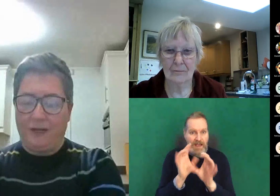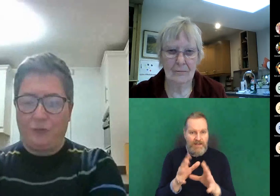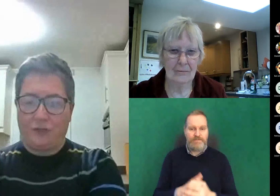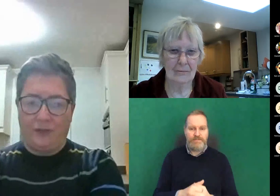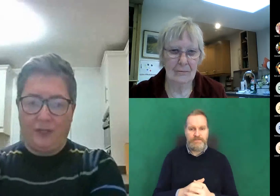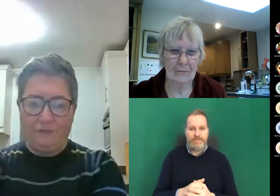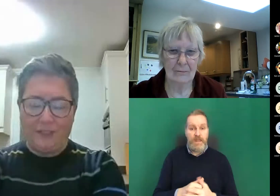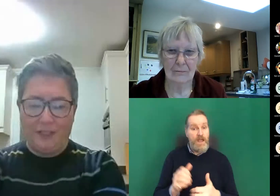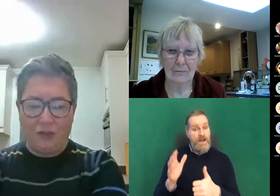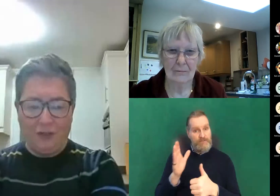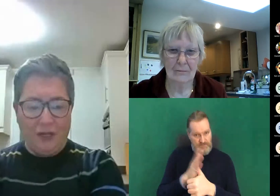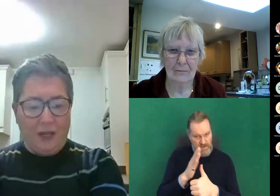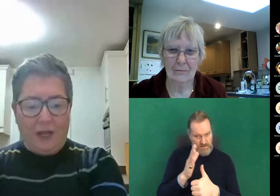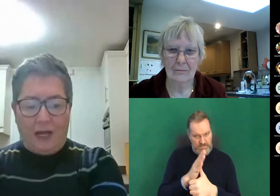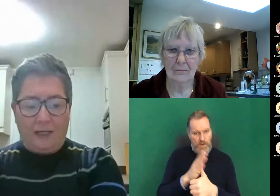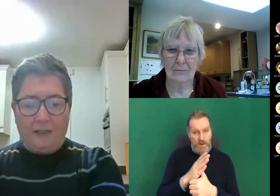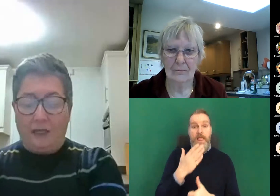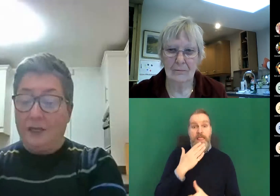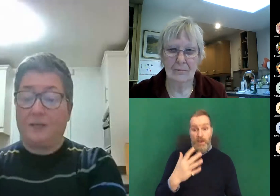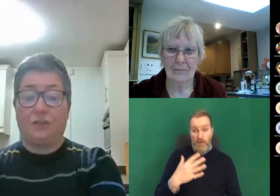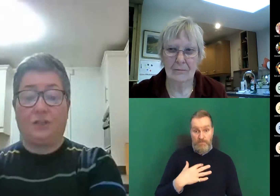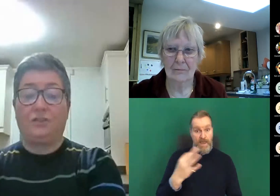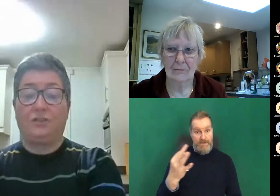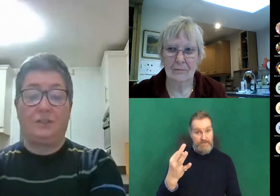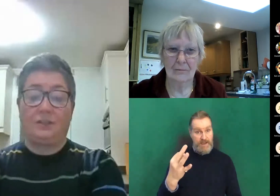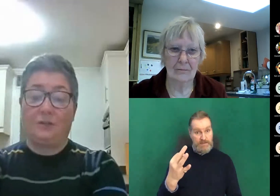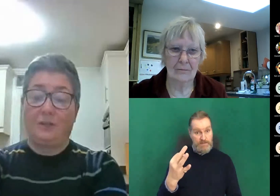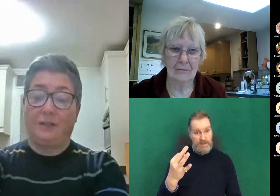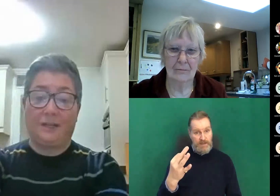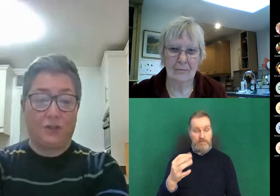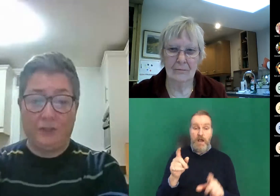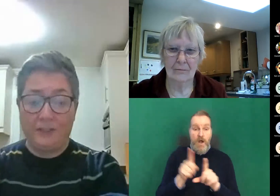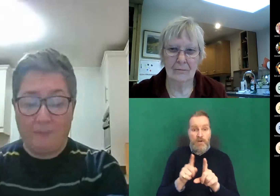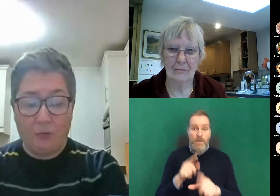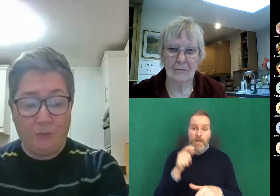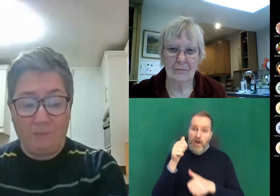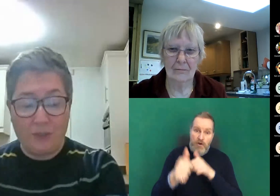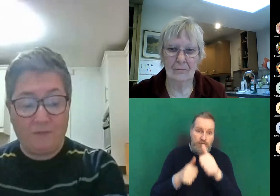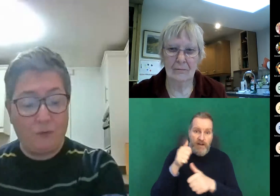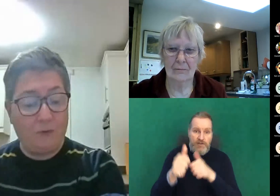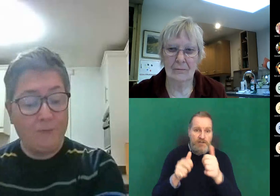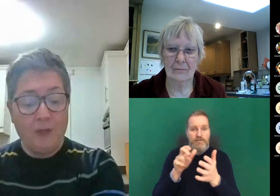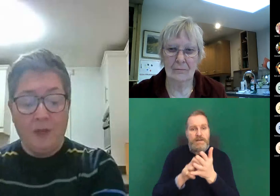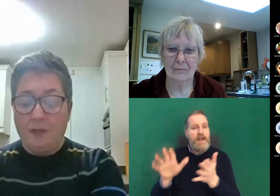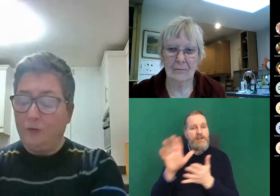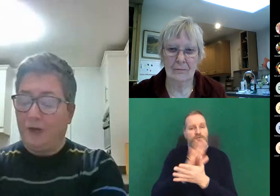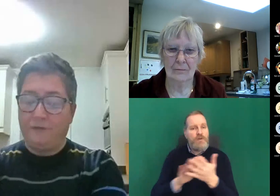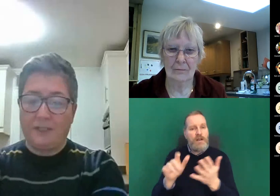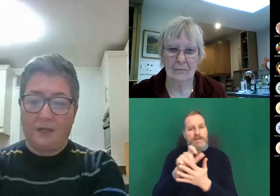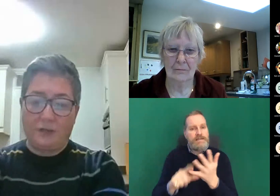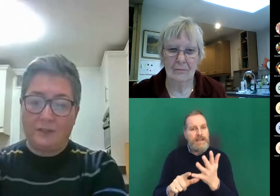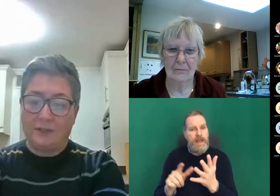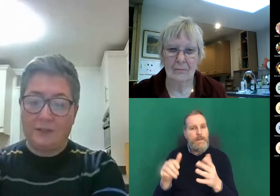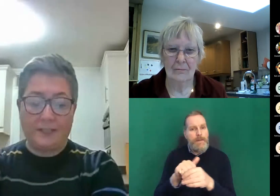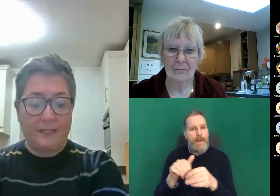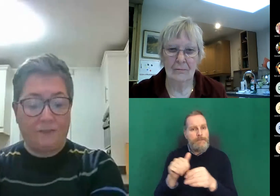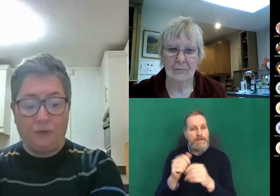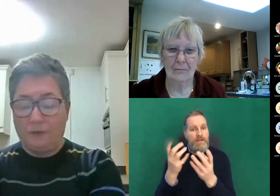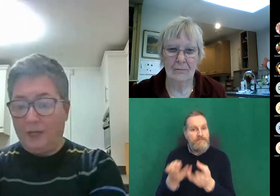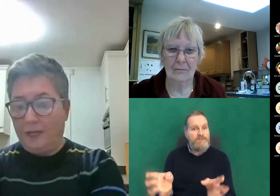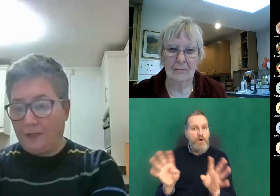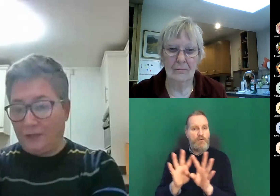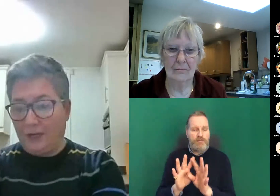all, thank you very much for the invitation and congratulations to the National Disabled Members Forum. You have such